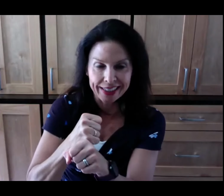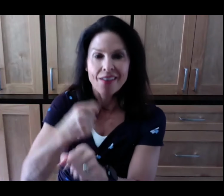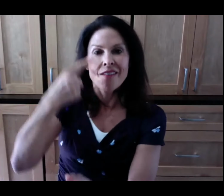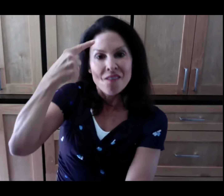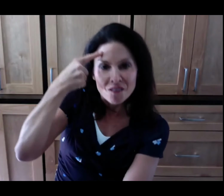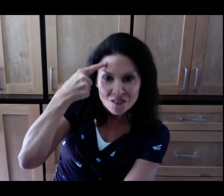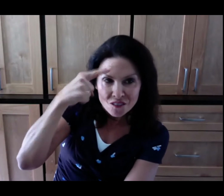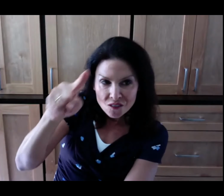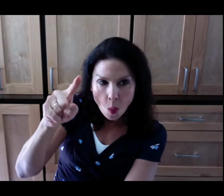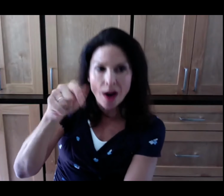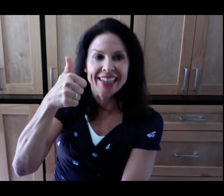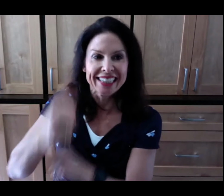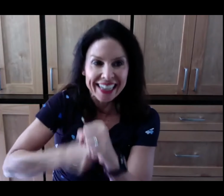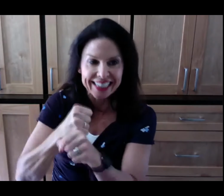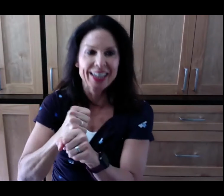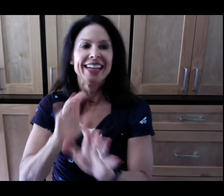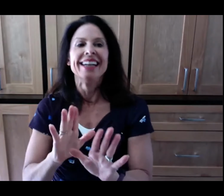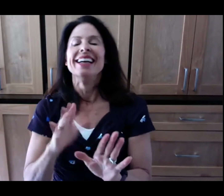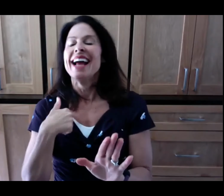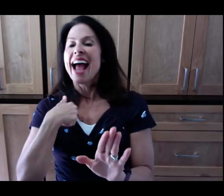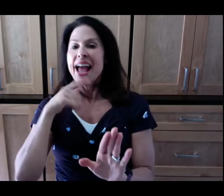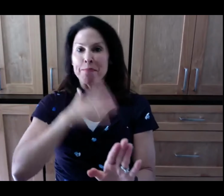Oh, I worked for UCSD for 10 years.